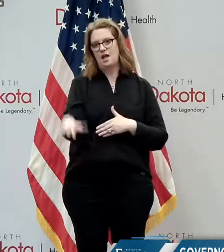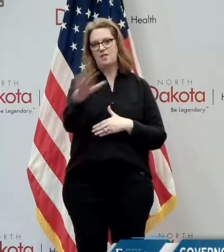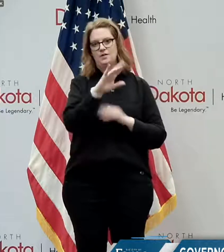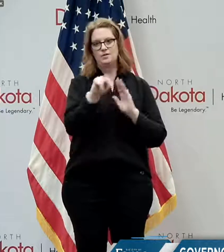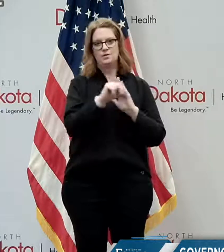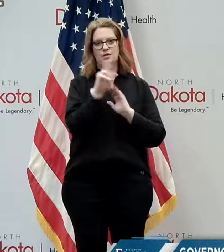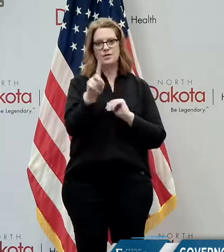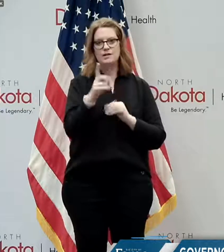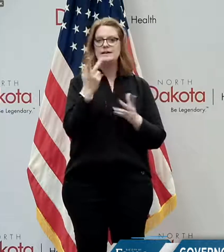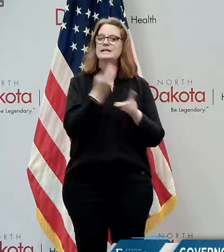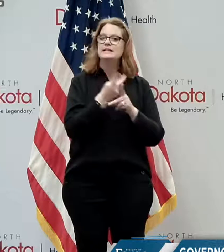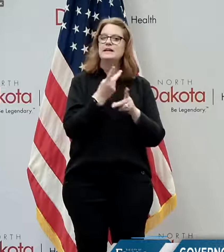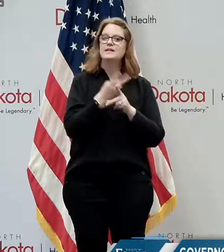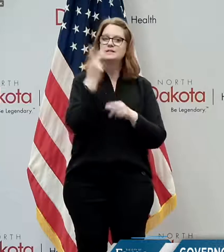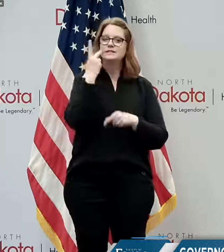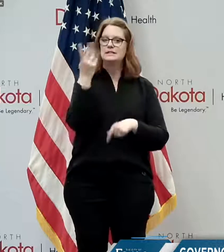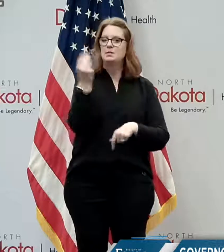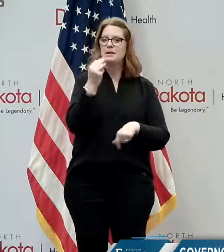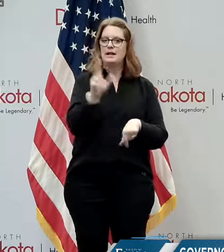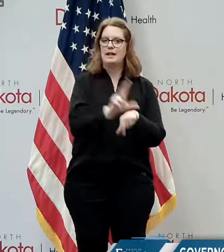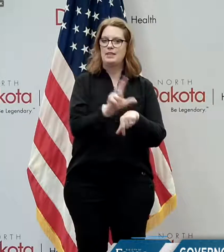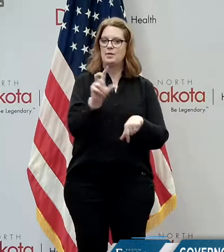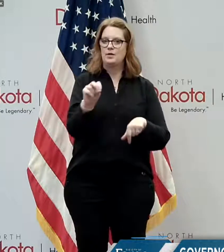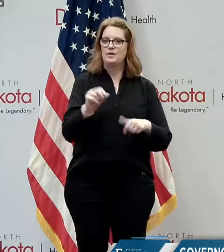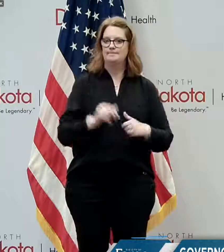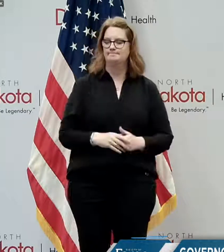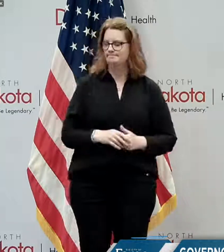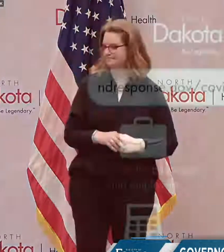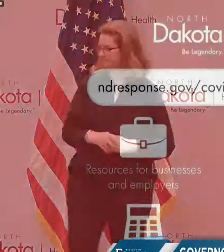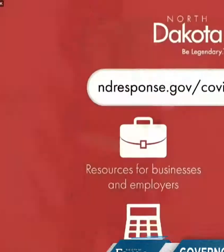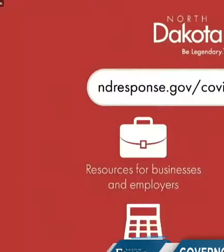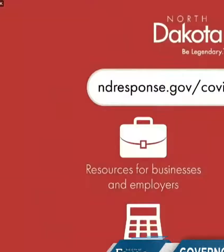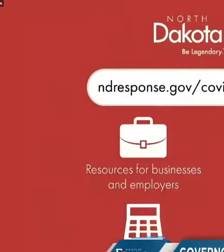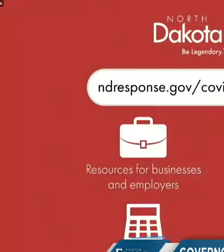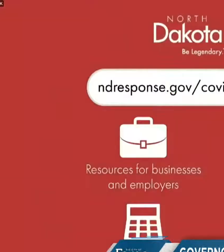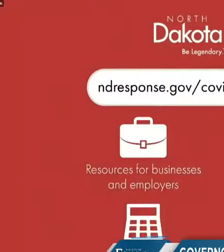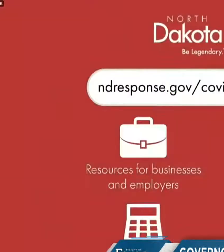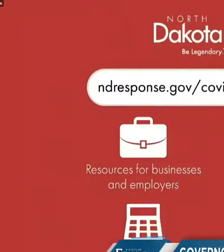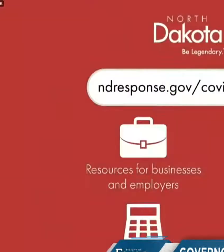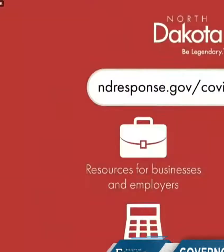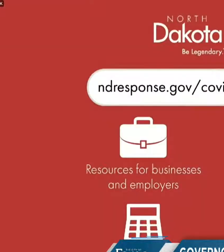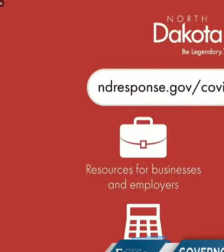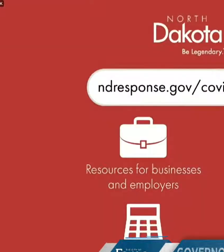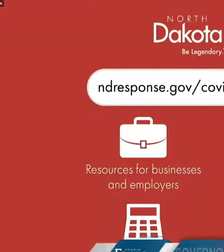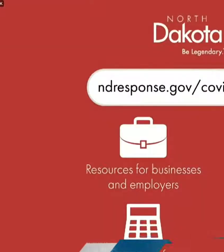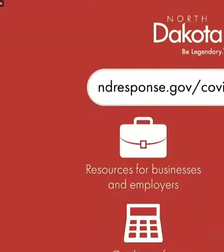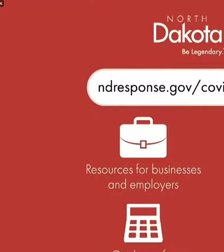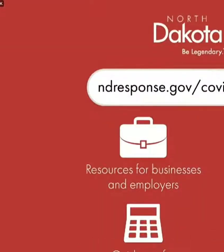care, and we'll see you Monday at 3:30.